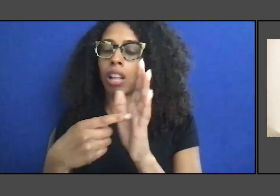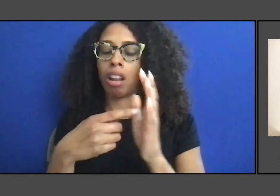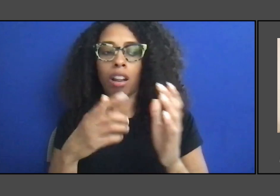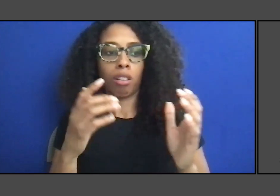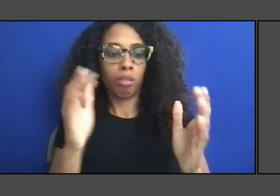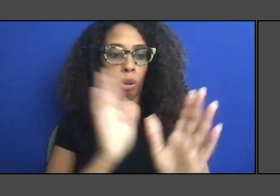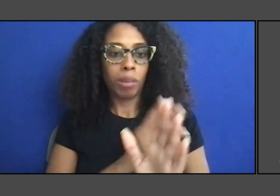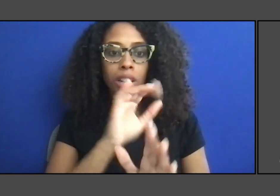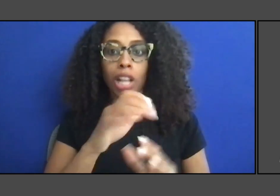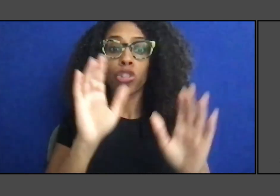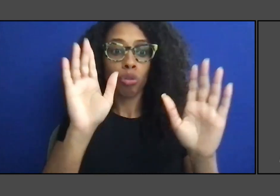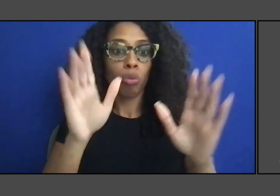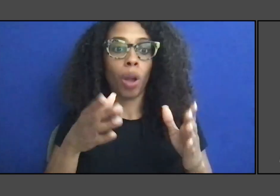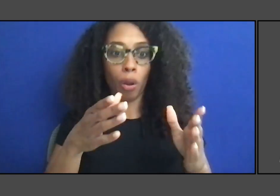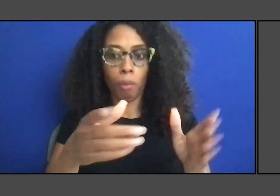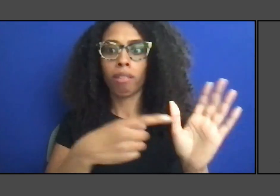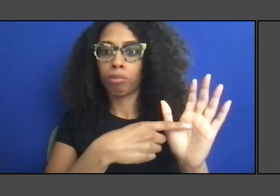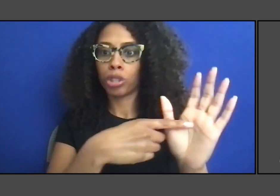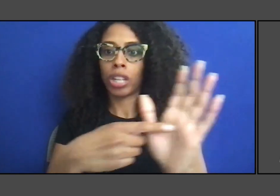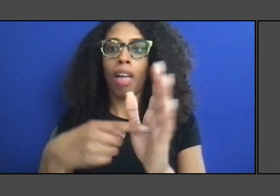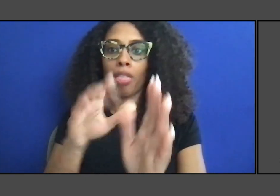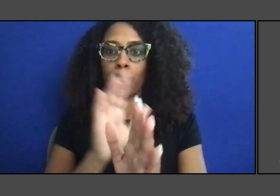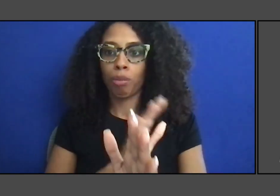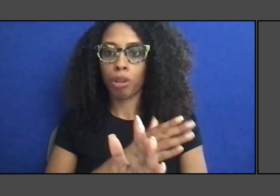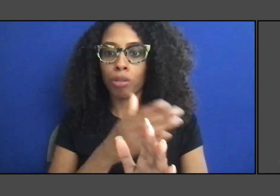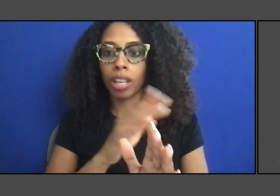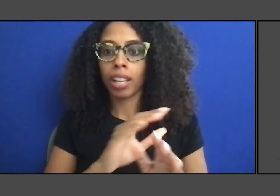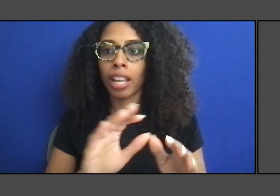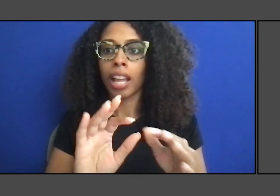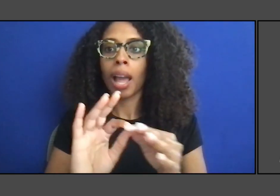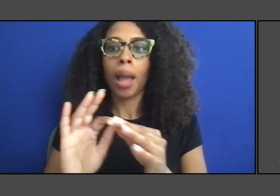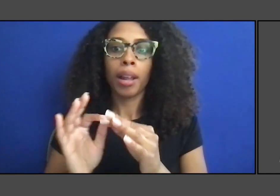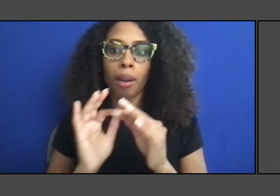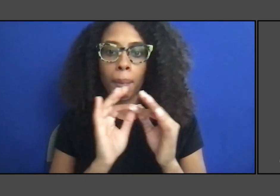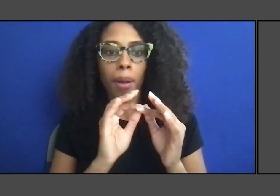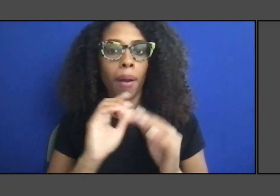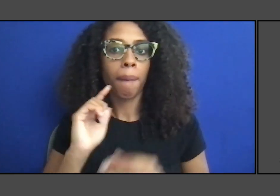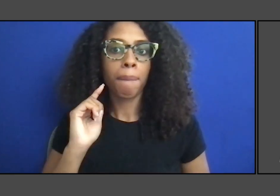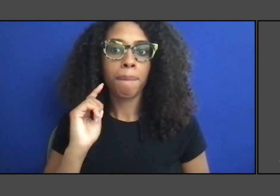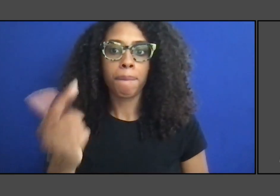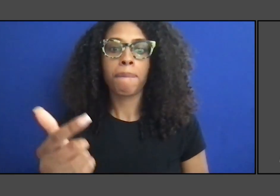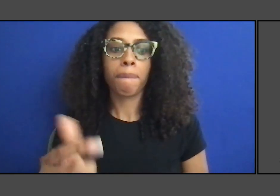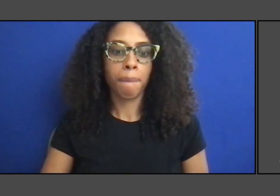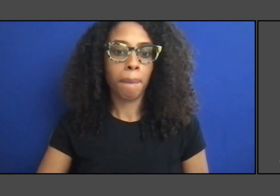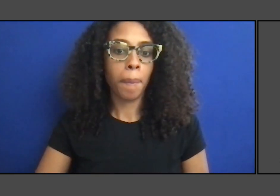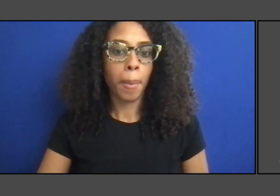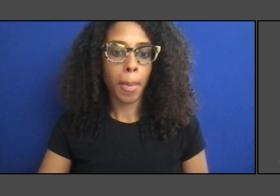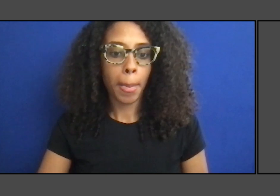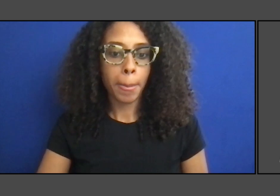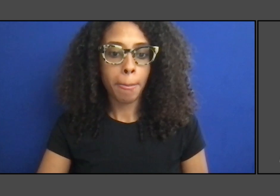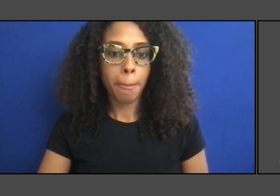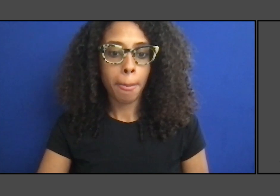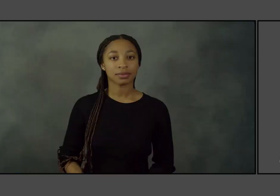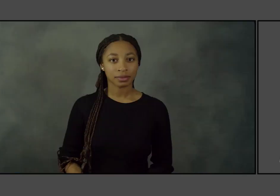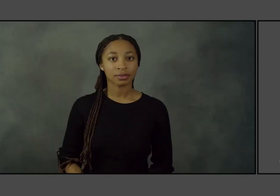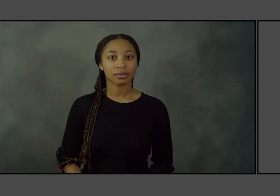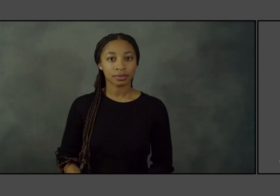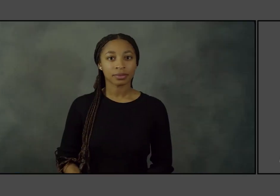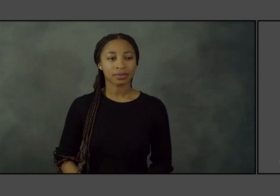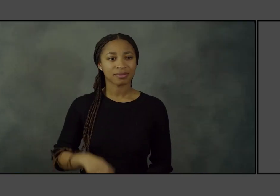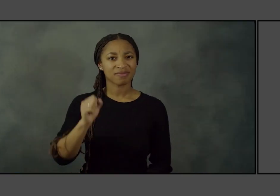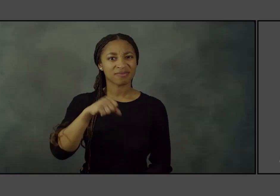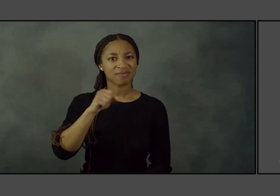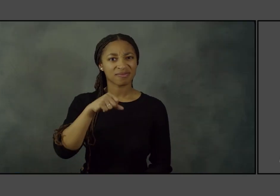you mentioned Kendrick, who, of course, is part of that whole LA Alice Coltrane lineage, thing. It would be amazing